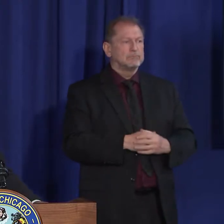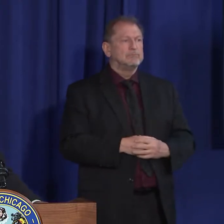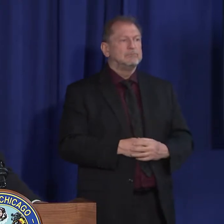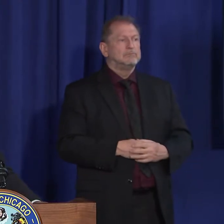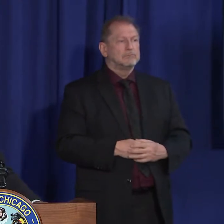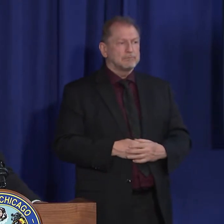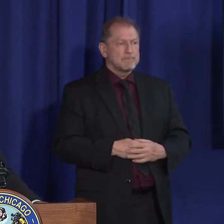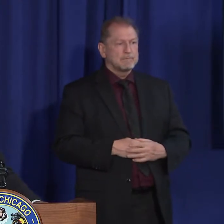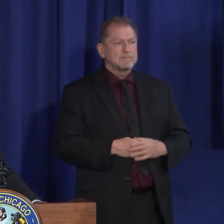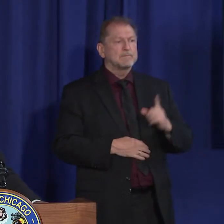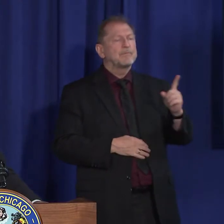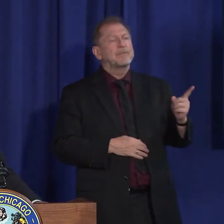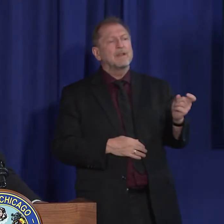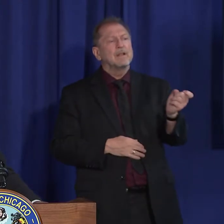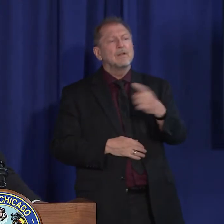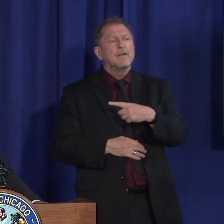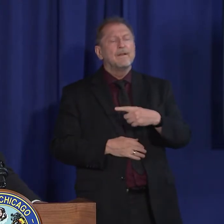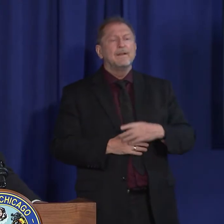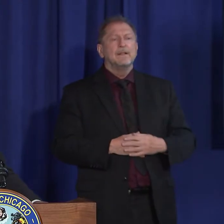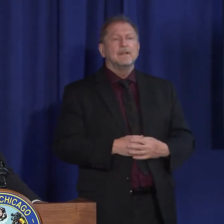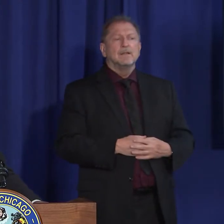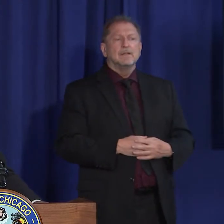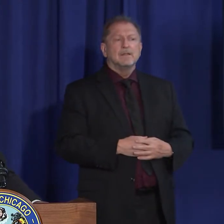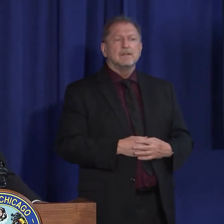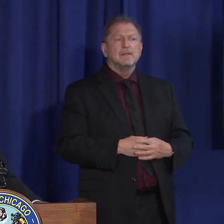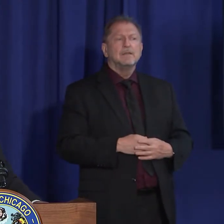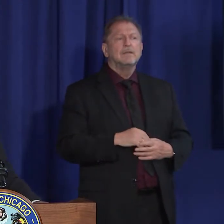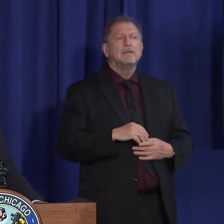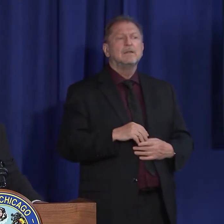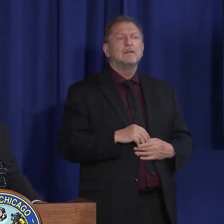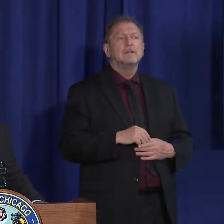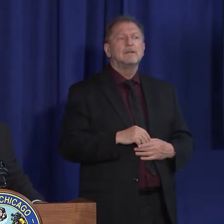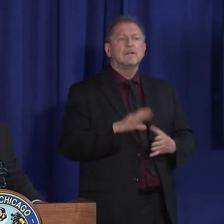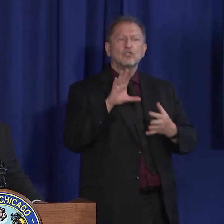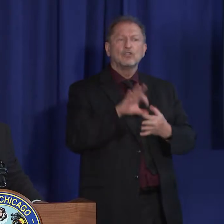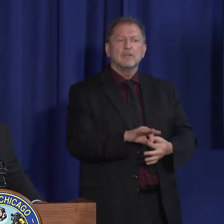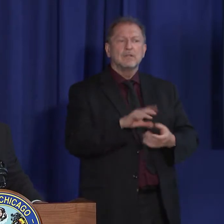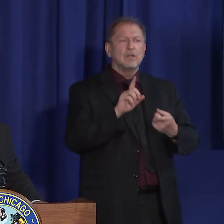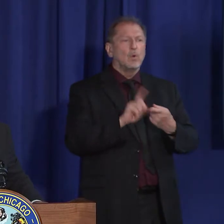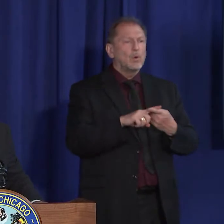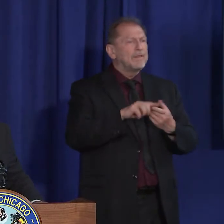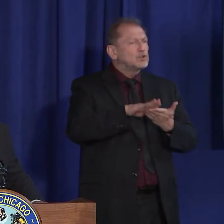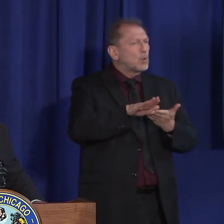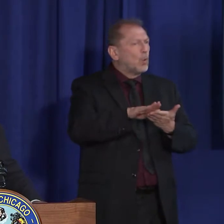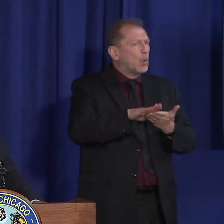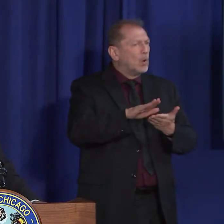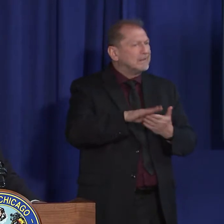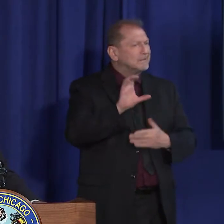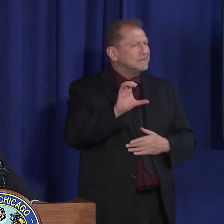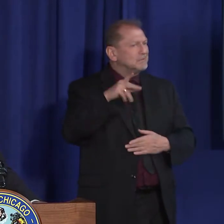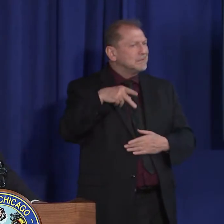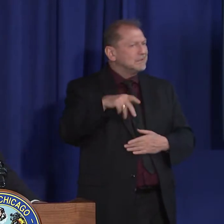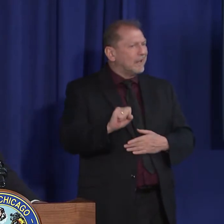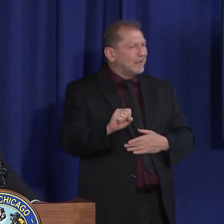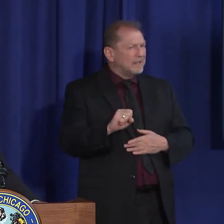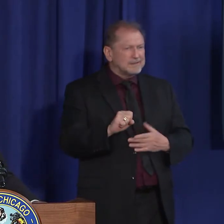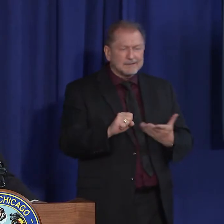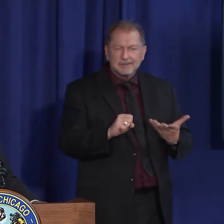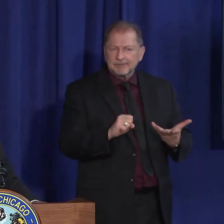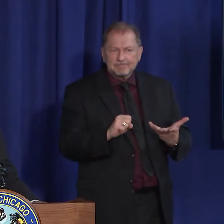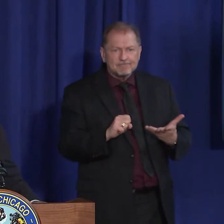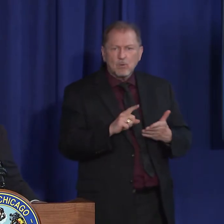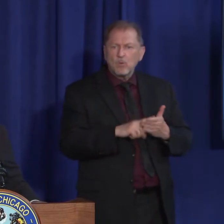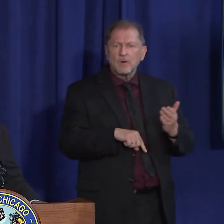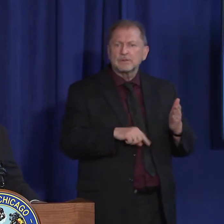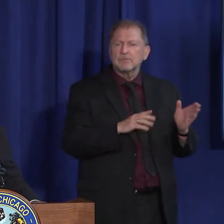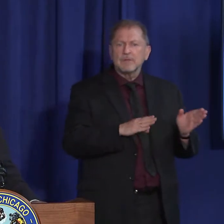NBC. Can we Good just get afternoon. one more time, where do we stand with CPS? And I thought Pedro Martinez was going to be here. No, too. just,